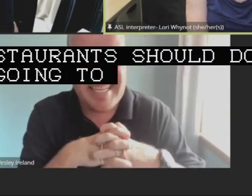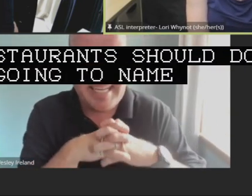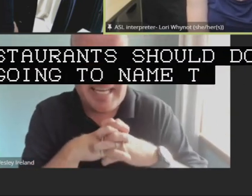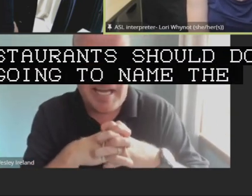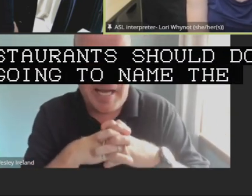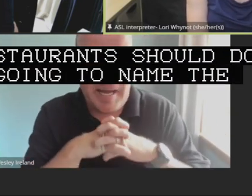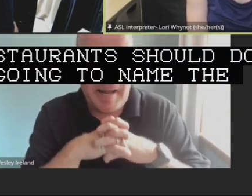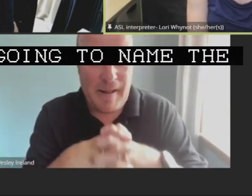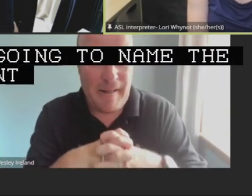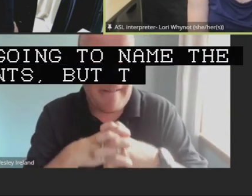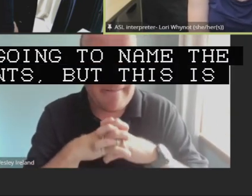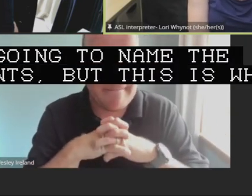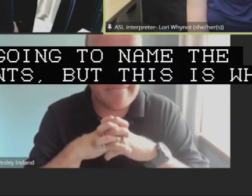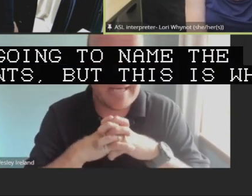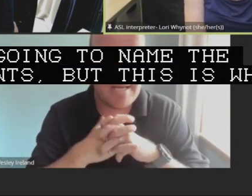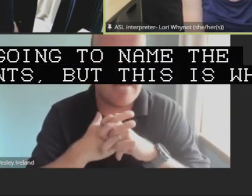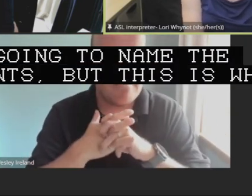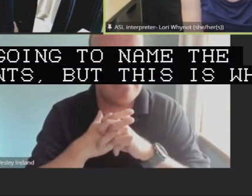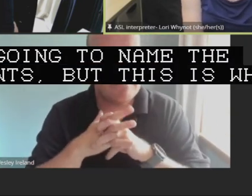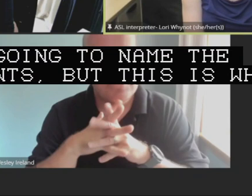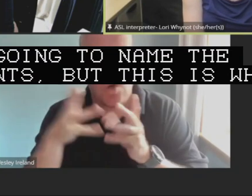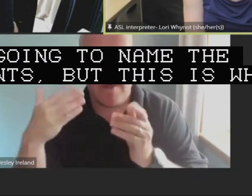what I've seen.